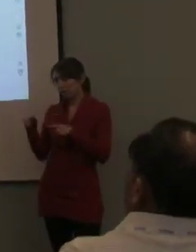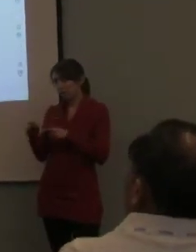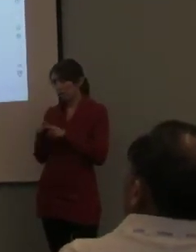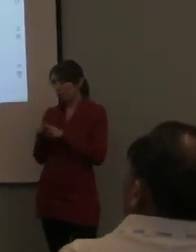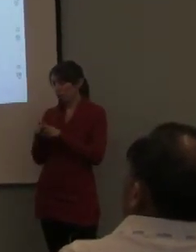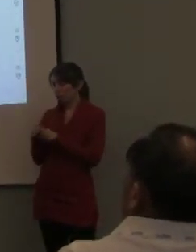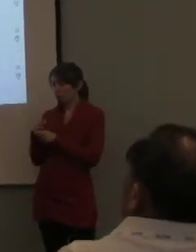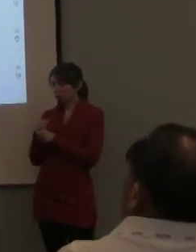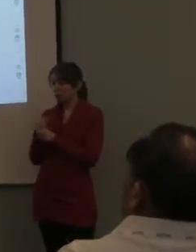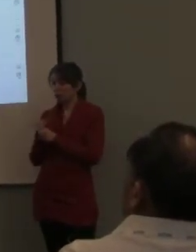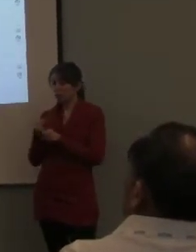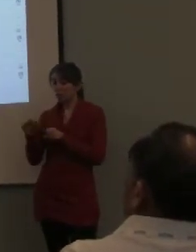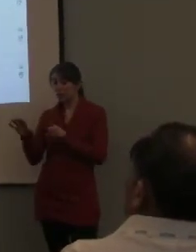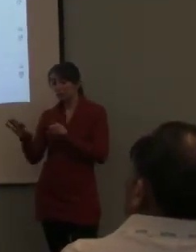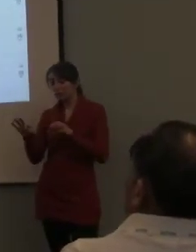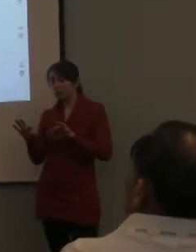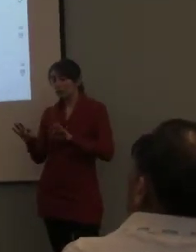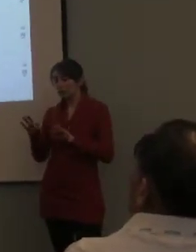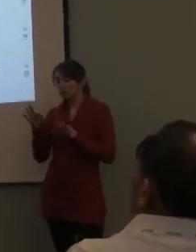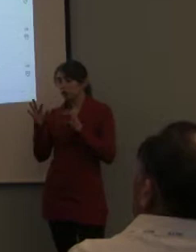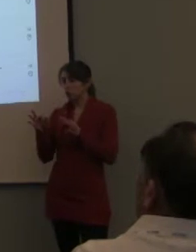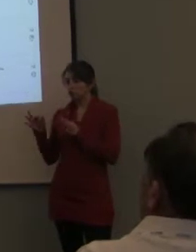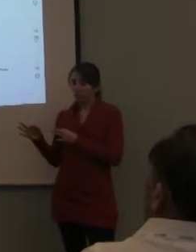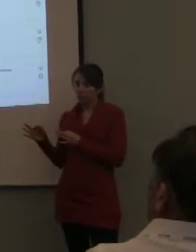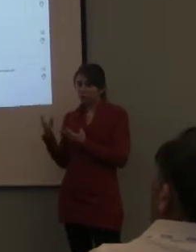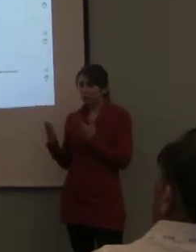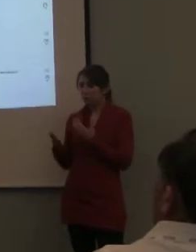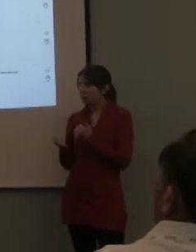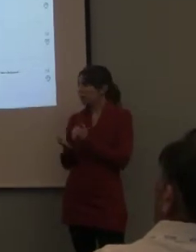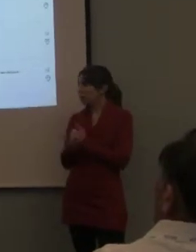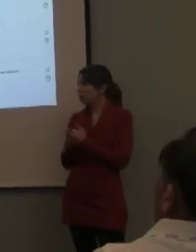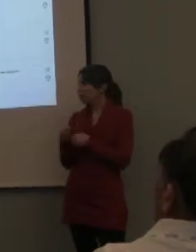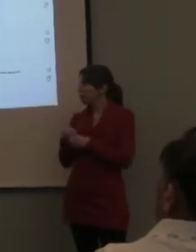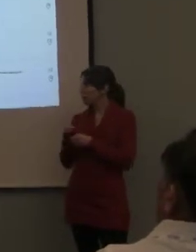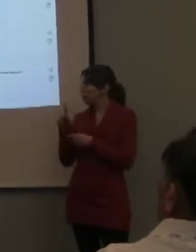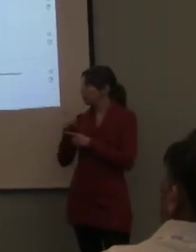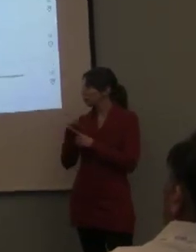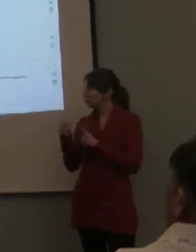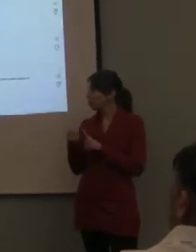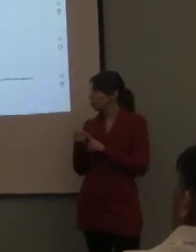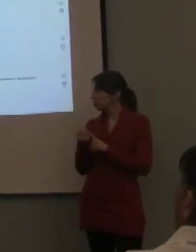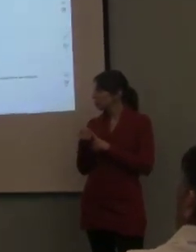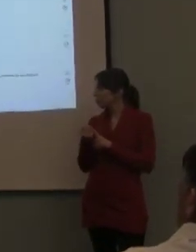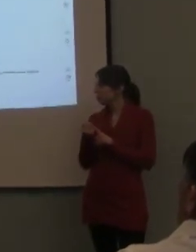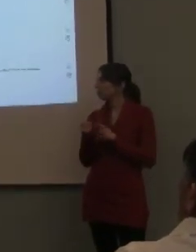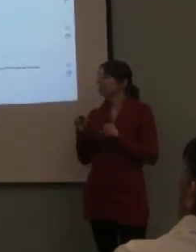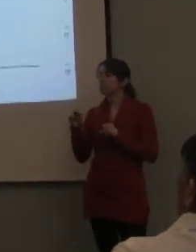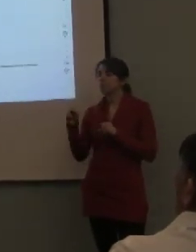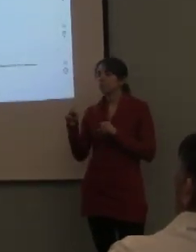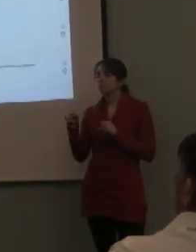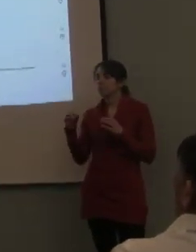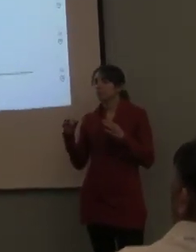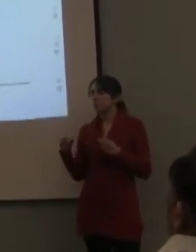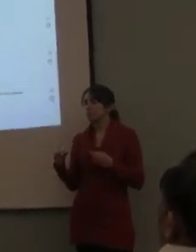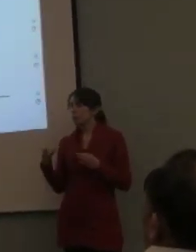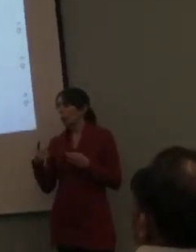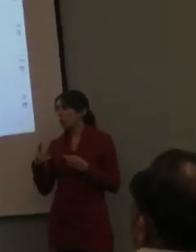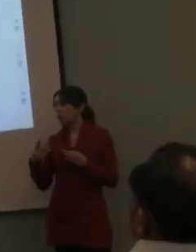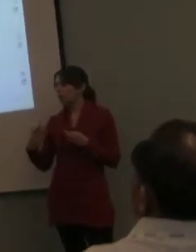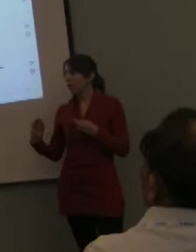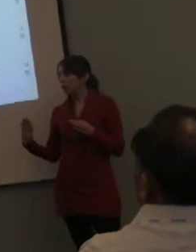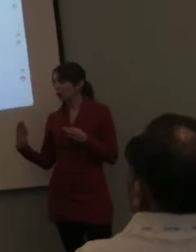making distinctions that may also be helpful in this context. Right, yes, absolutely. And one thing that